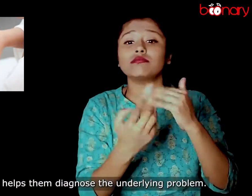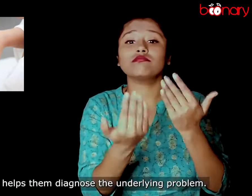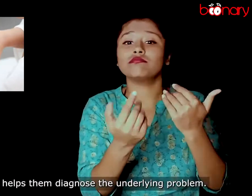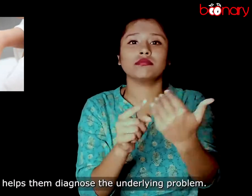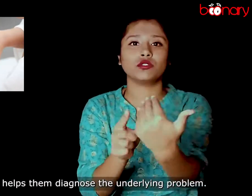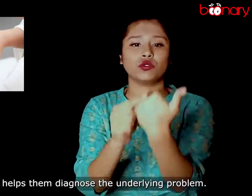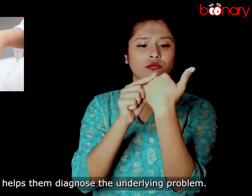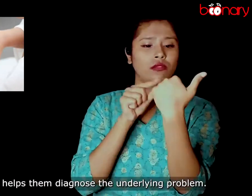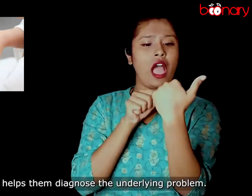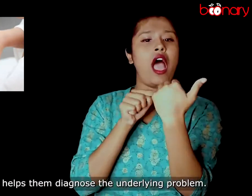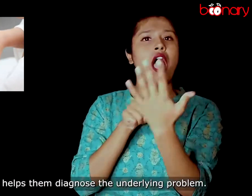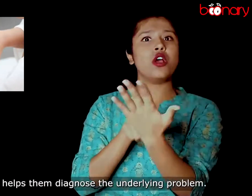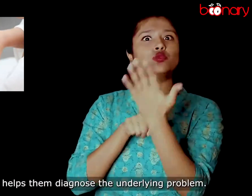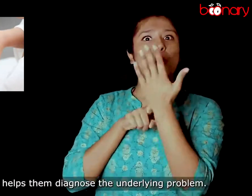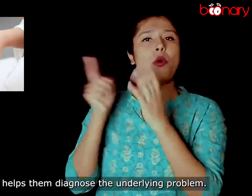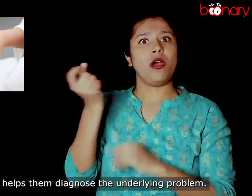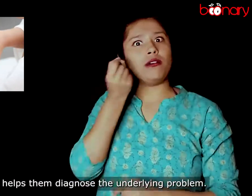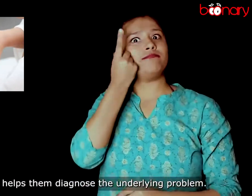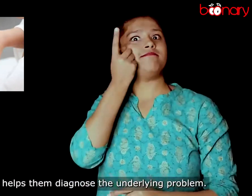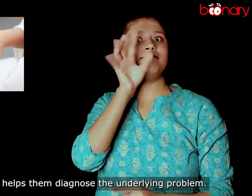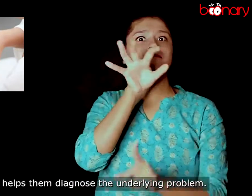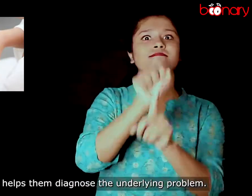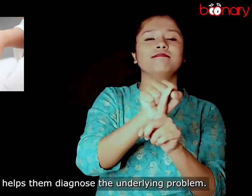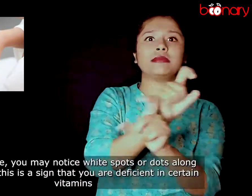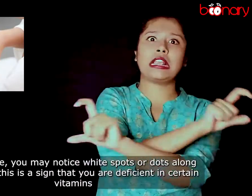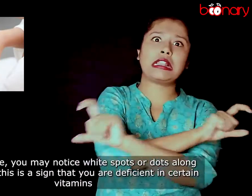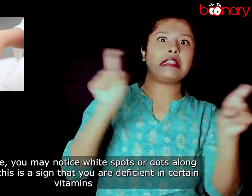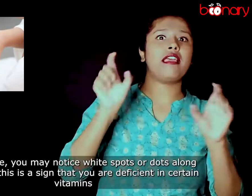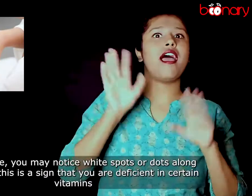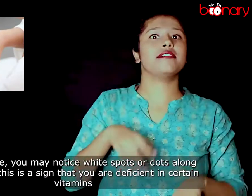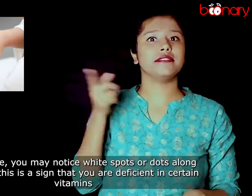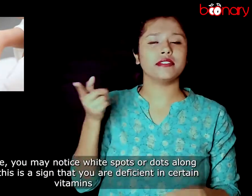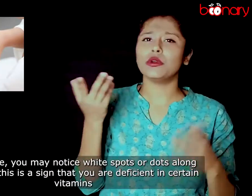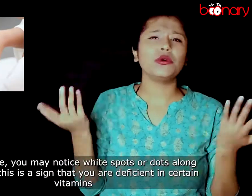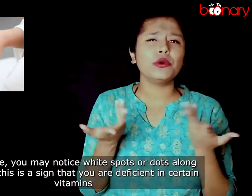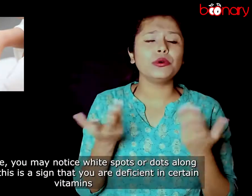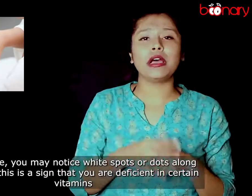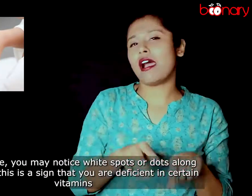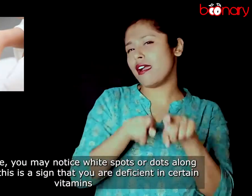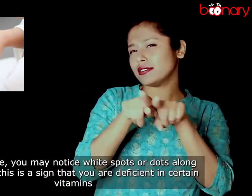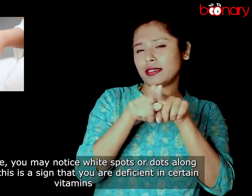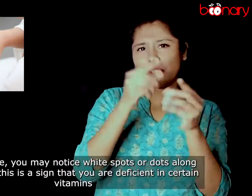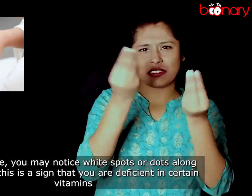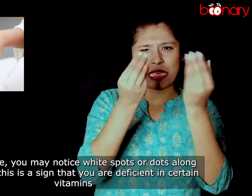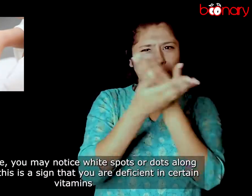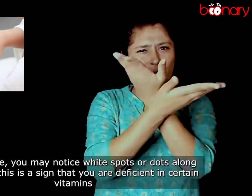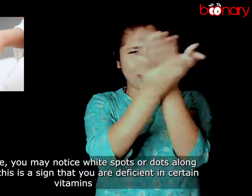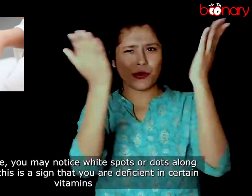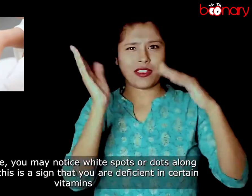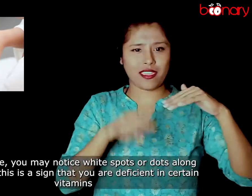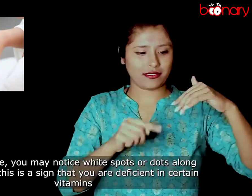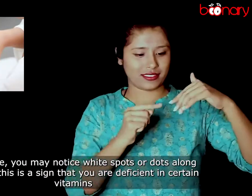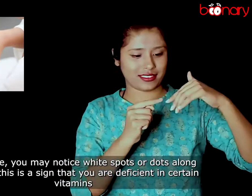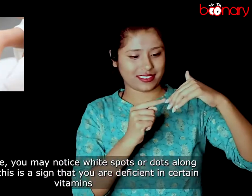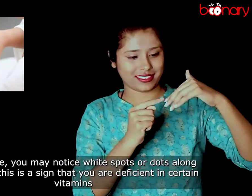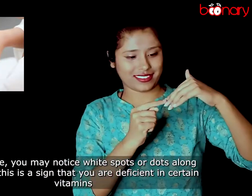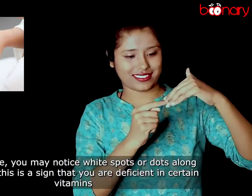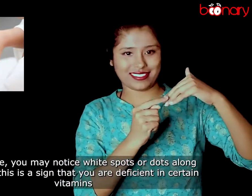them diagnose the underlying problem. For instance, you may notice white spots or dots along your